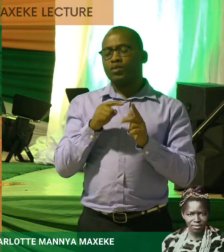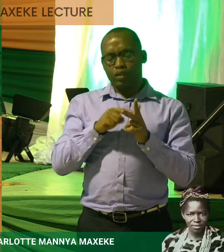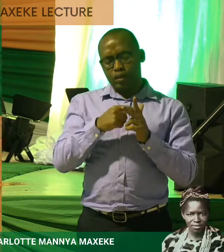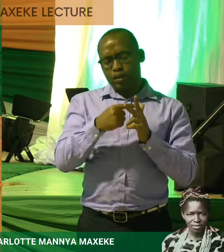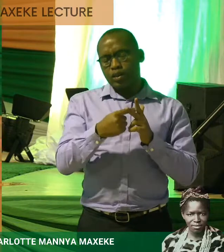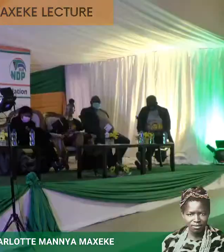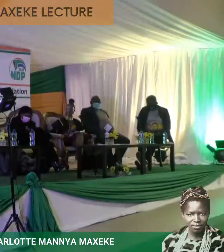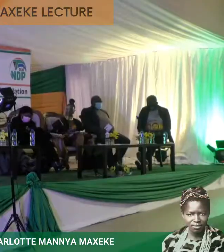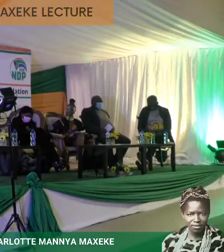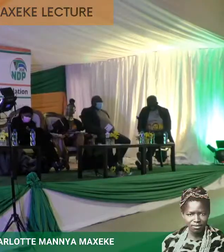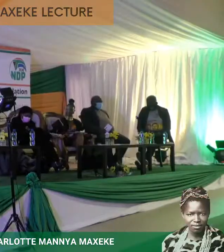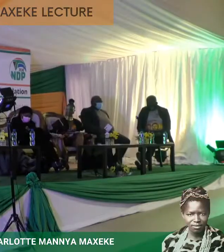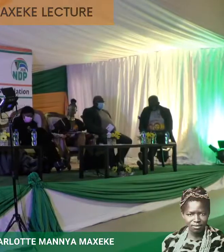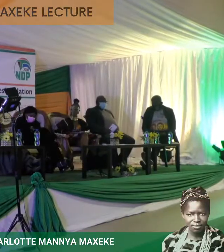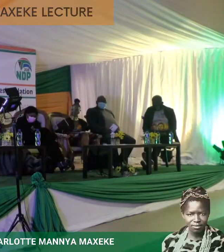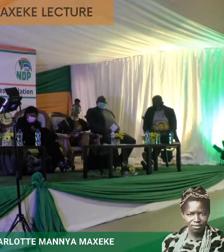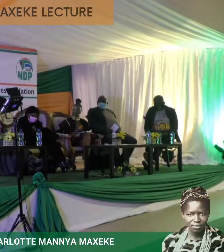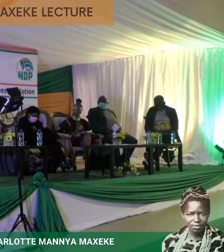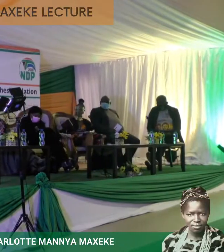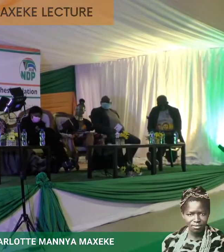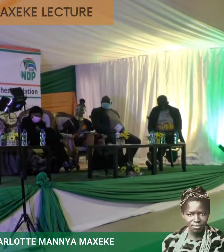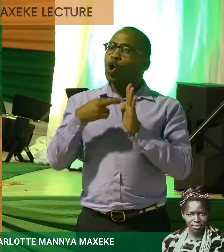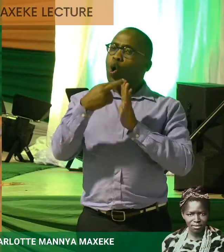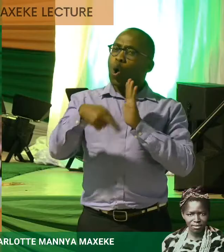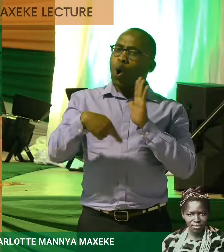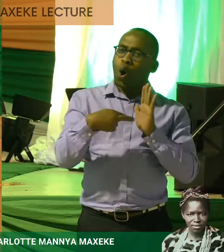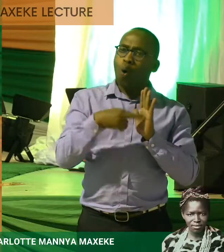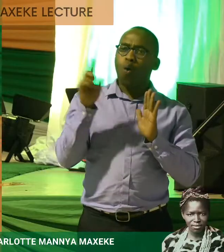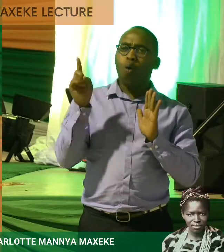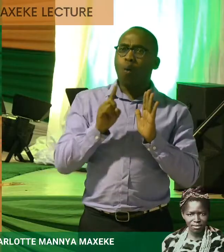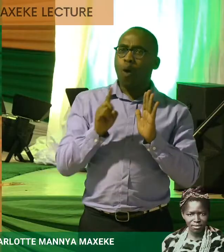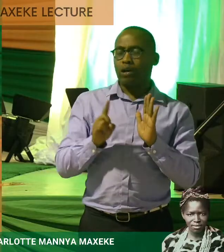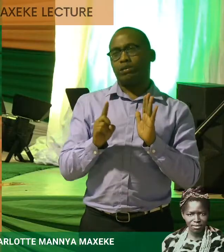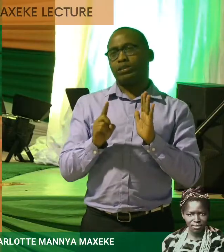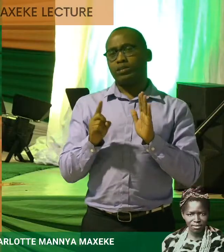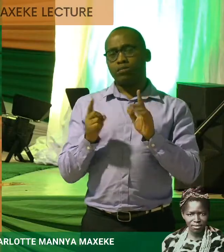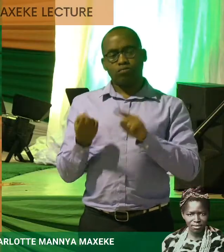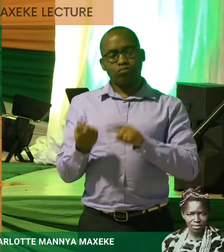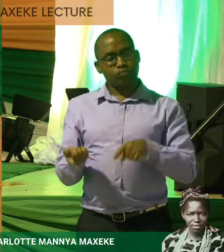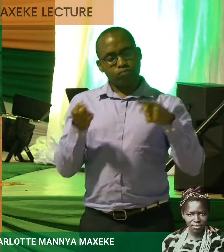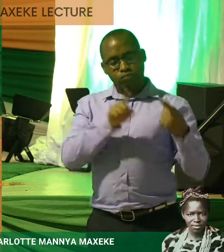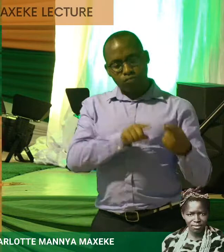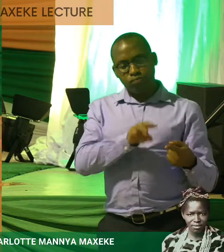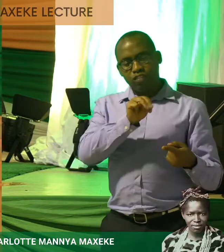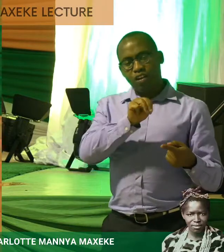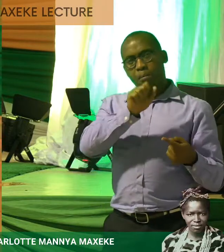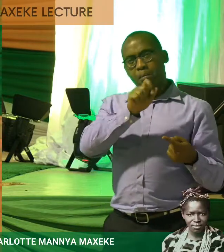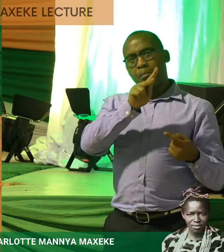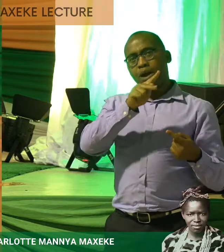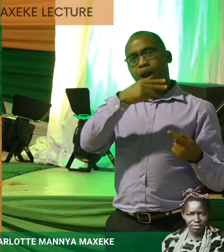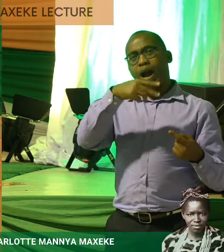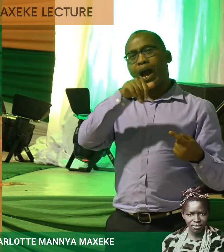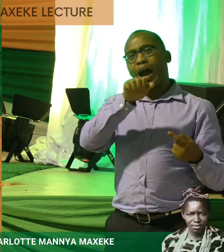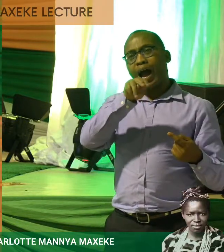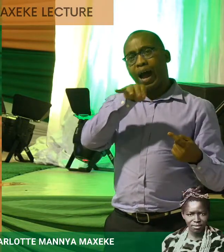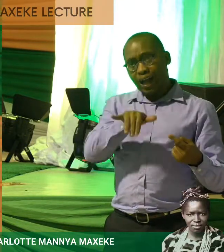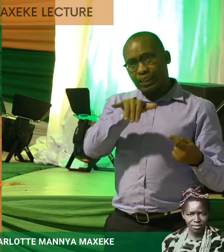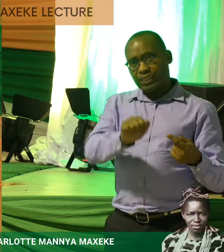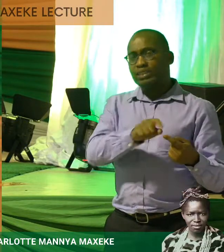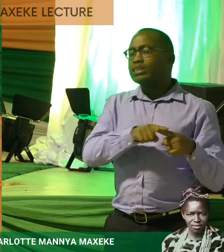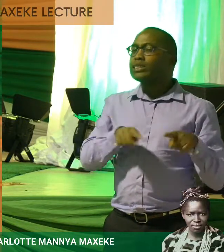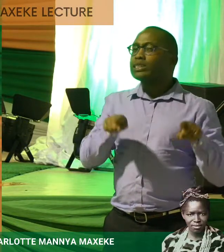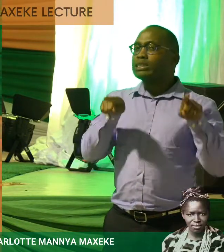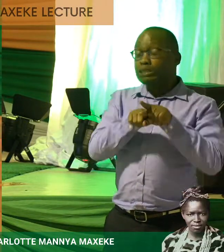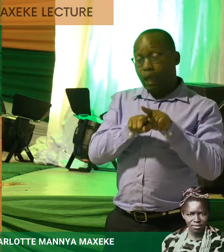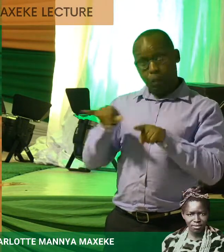lapha uba irole yakhe yayintoni angxilelane notata wakhaya uba hayi indeed she was a